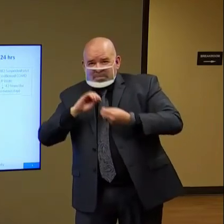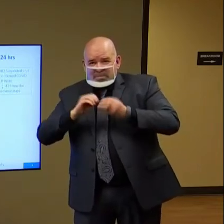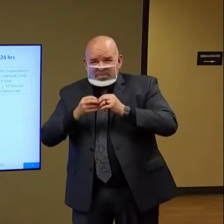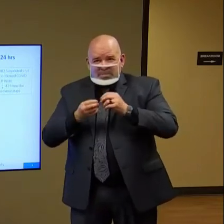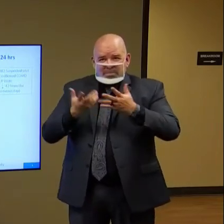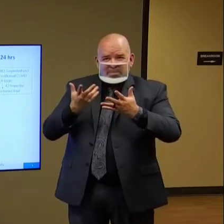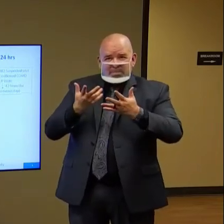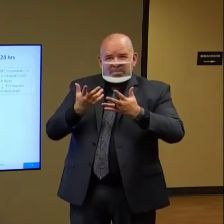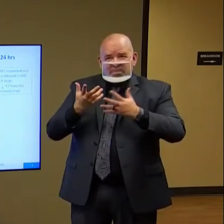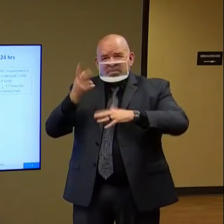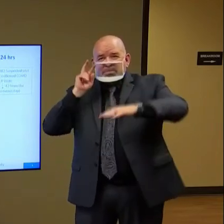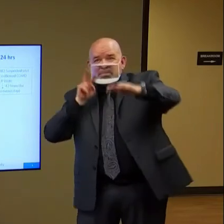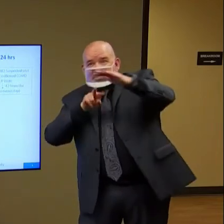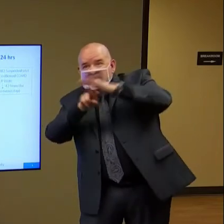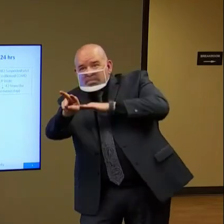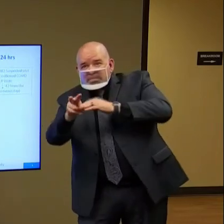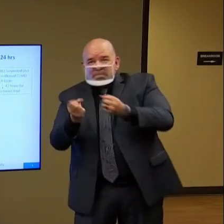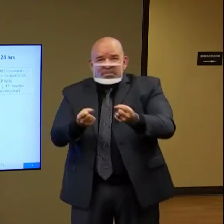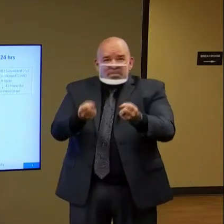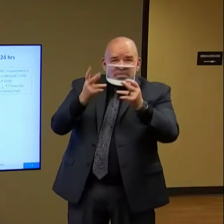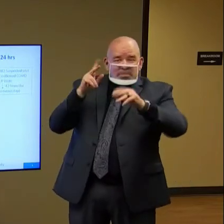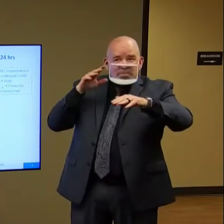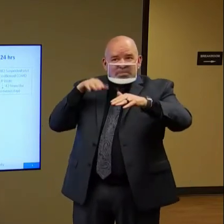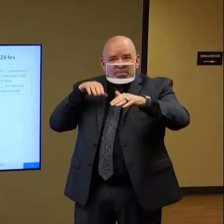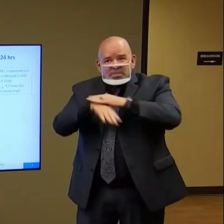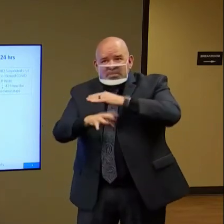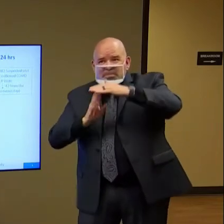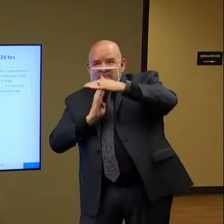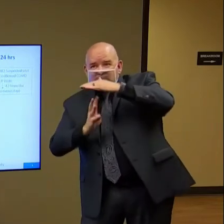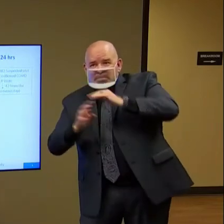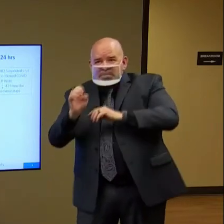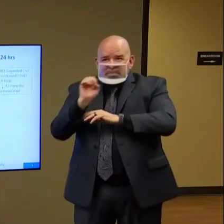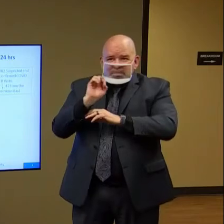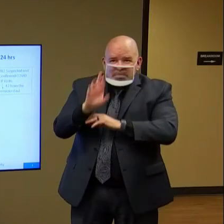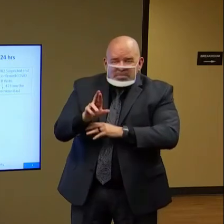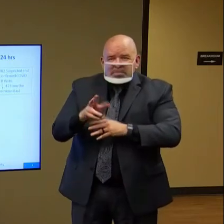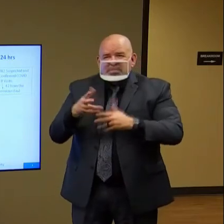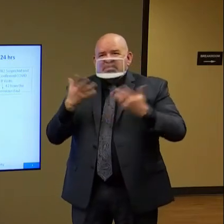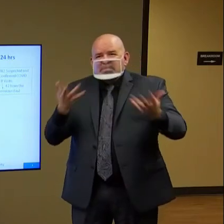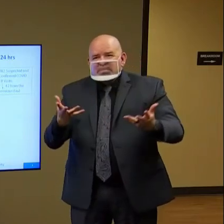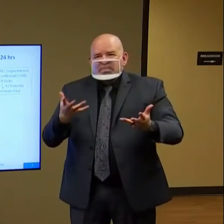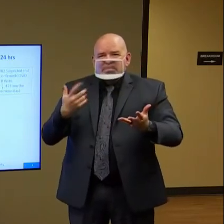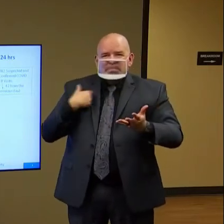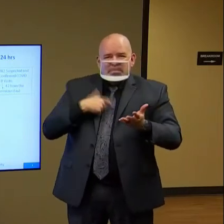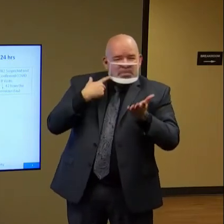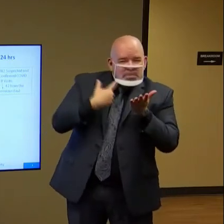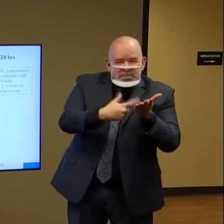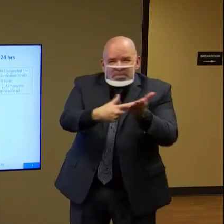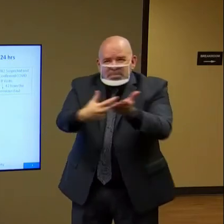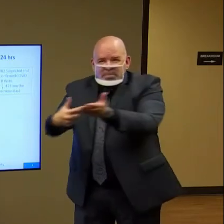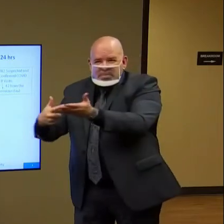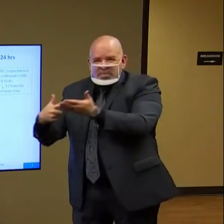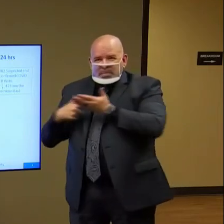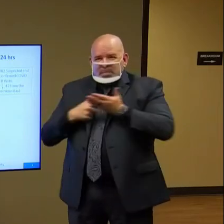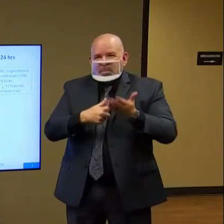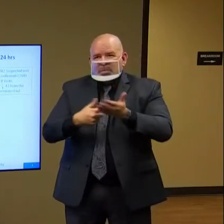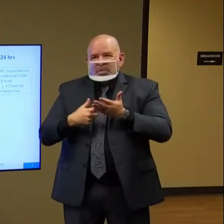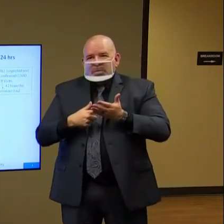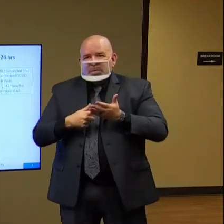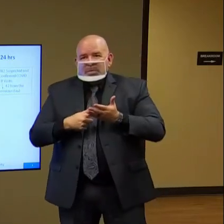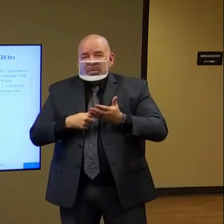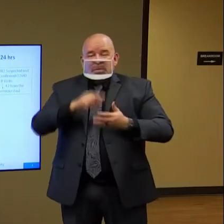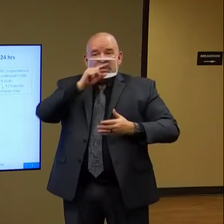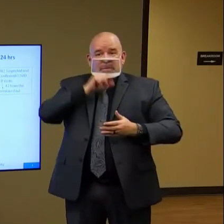hospitals this week, that we did see is that fortunately Thanksgiving was not as bad as it could have